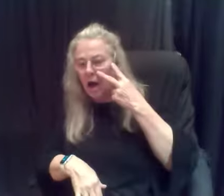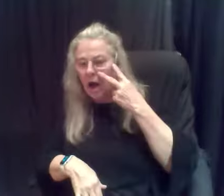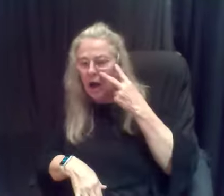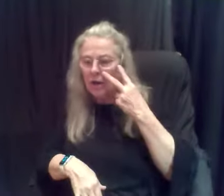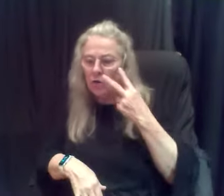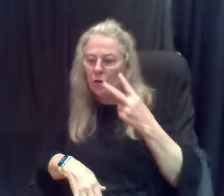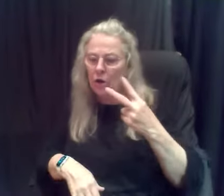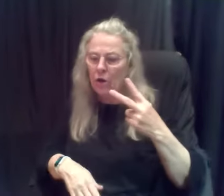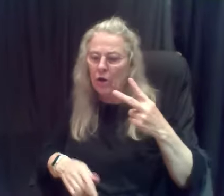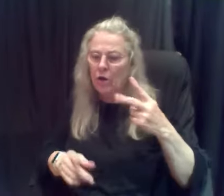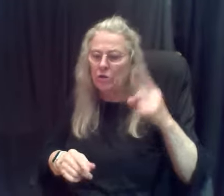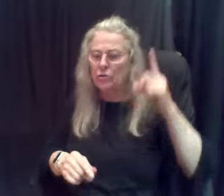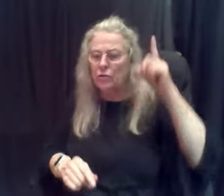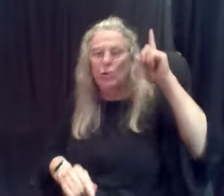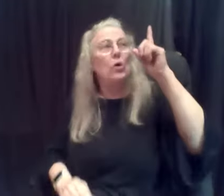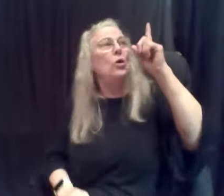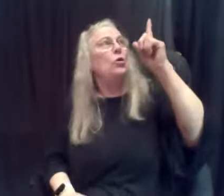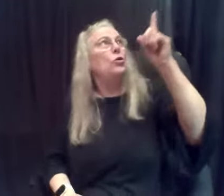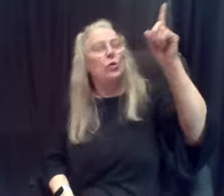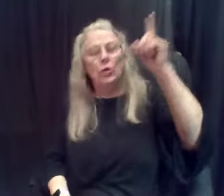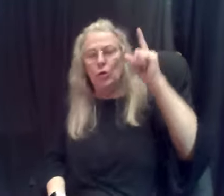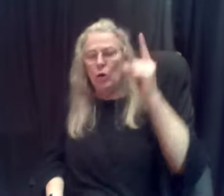I look to you